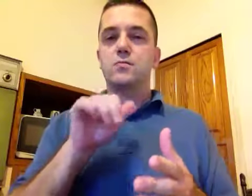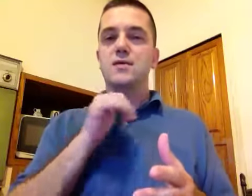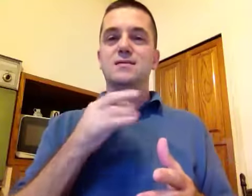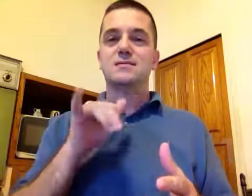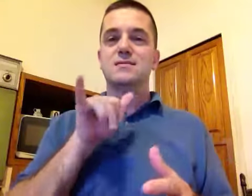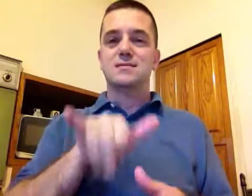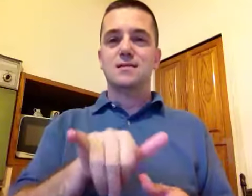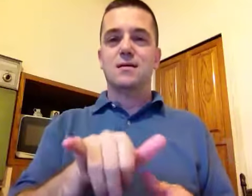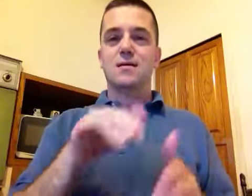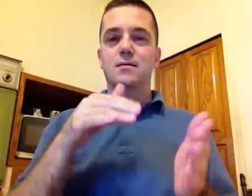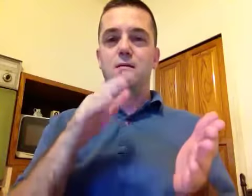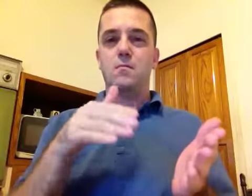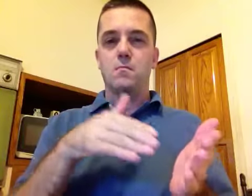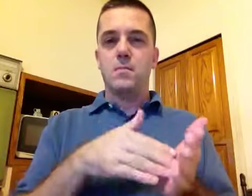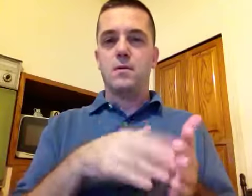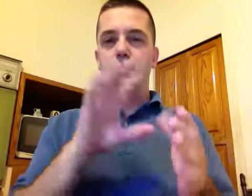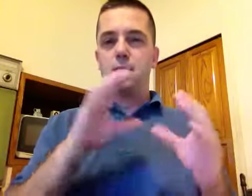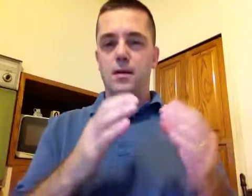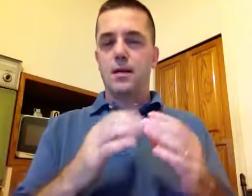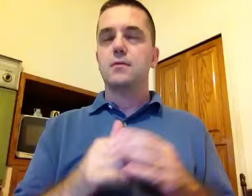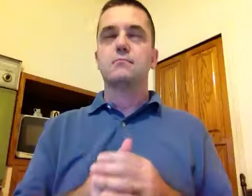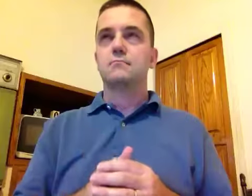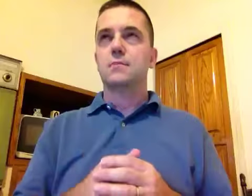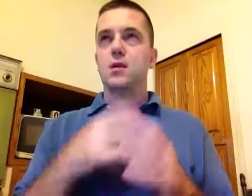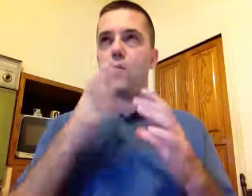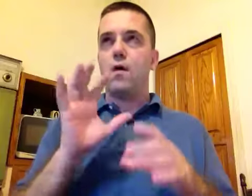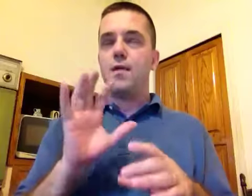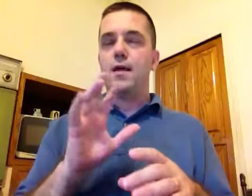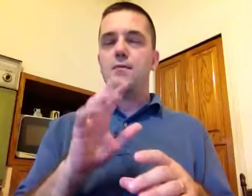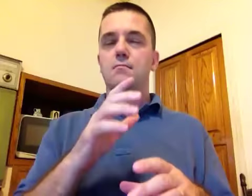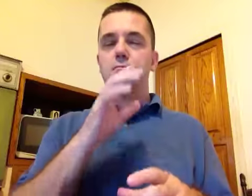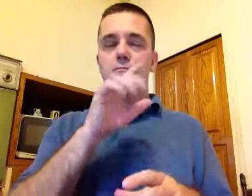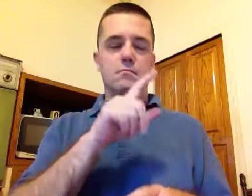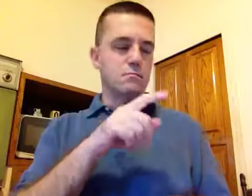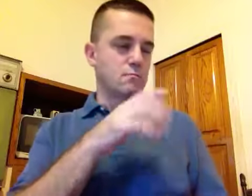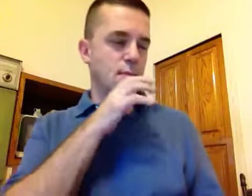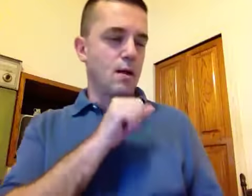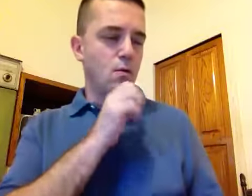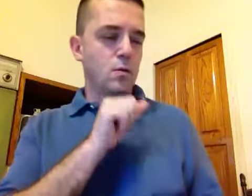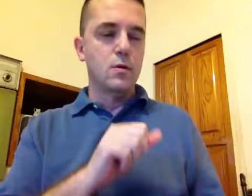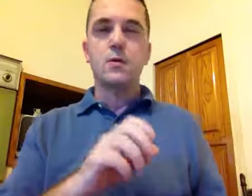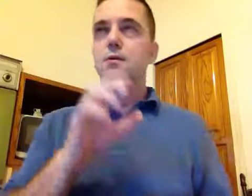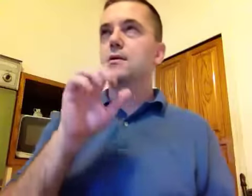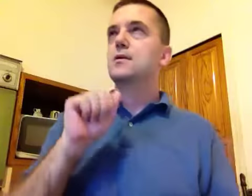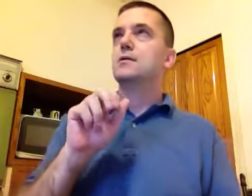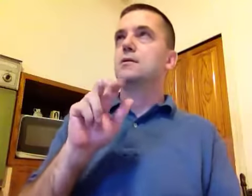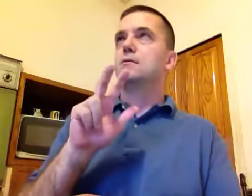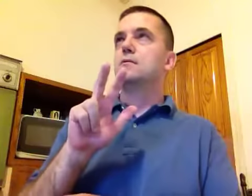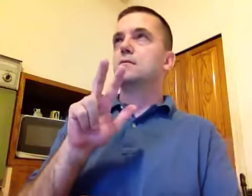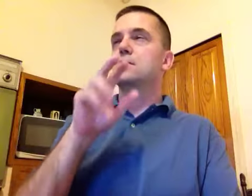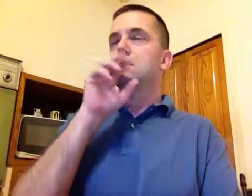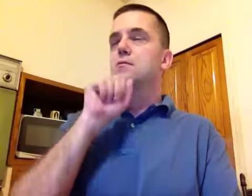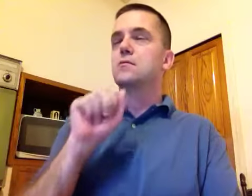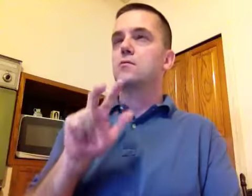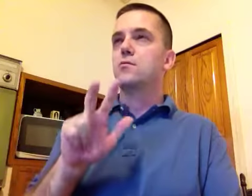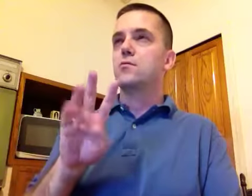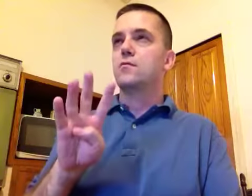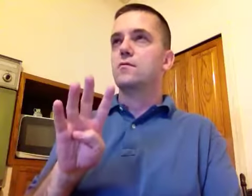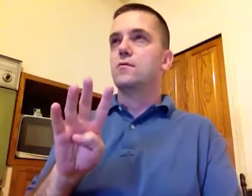is he? He's 24. Okay. And very ambitious. Yeah. Your husband has the same disease that